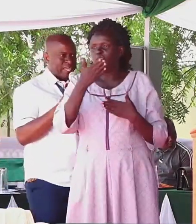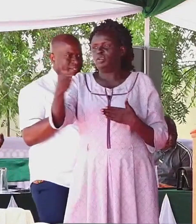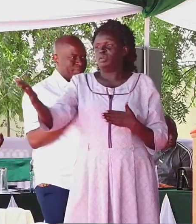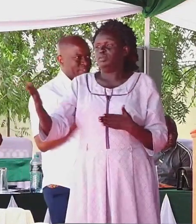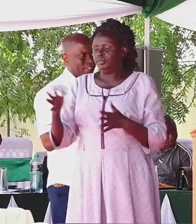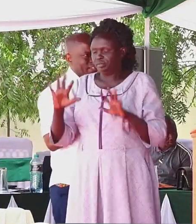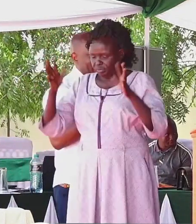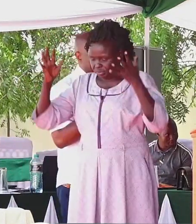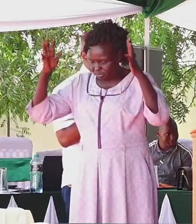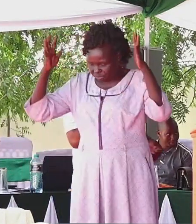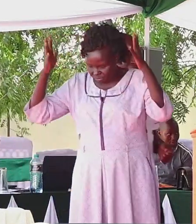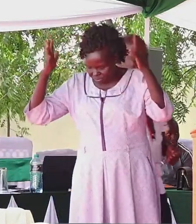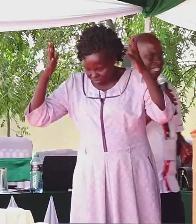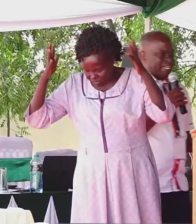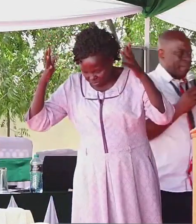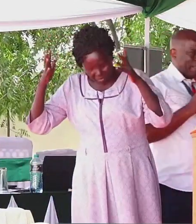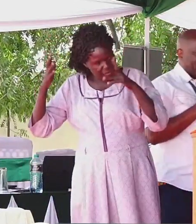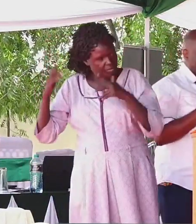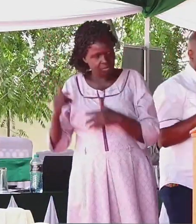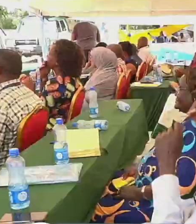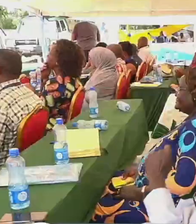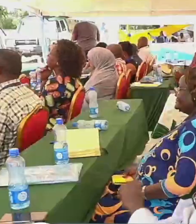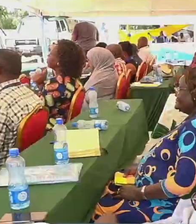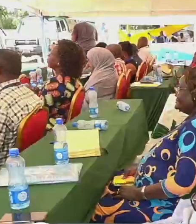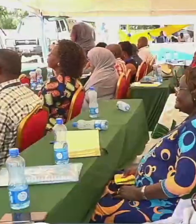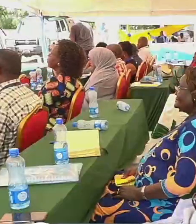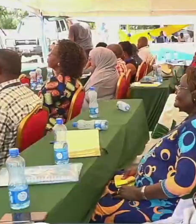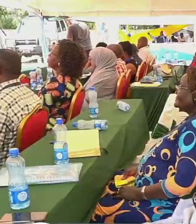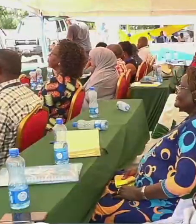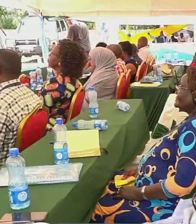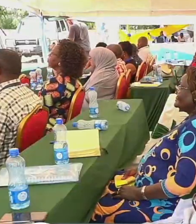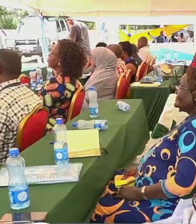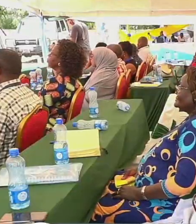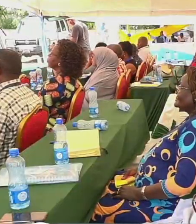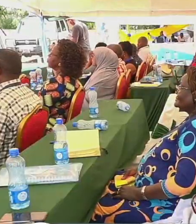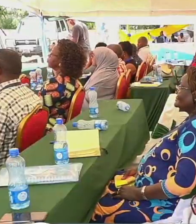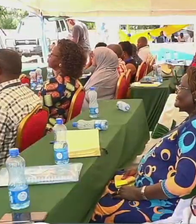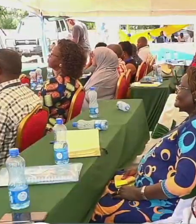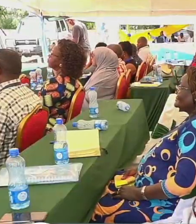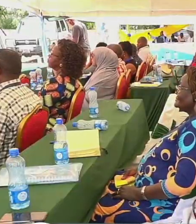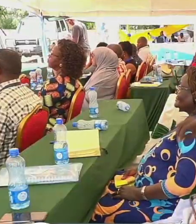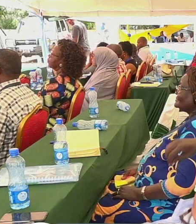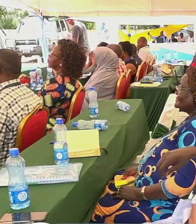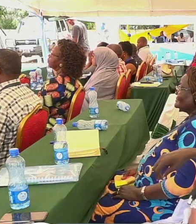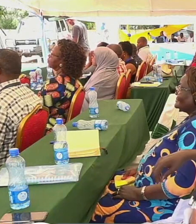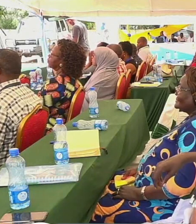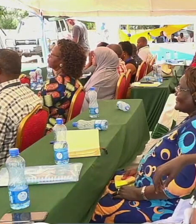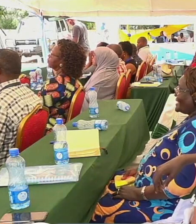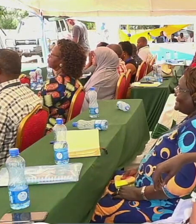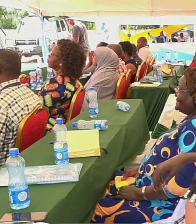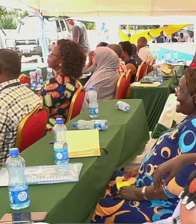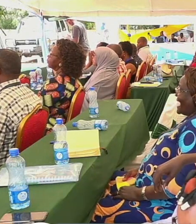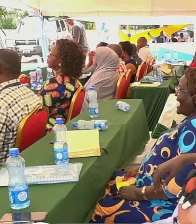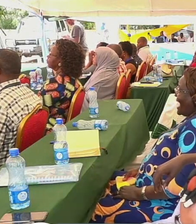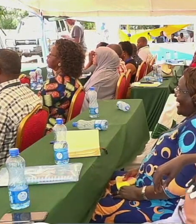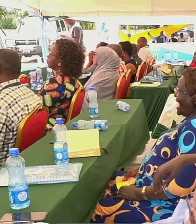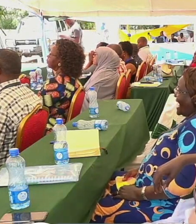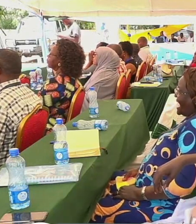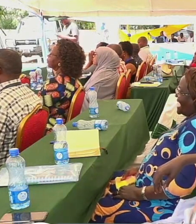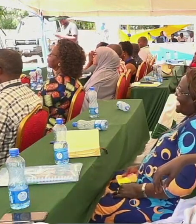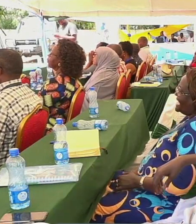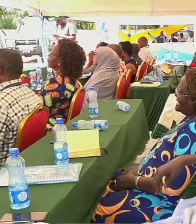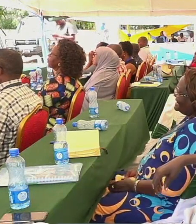kwake. Asante sana Immaculate. The lady that is being talked about is the CEC. If you can stand, we know you are looking